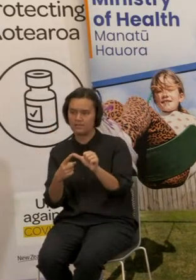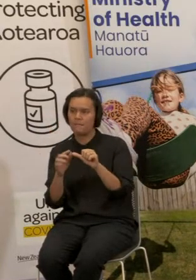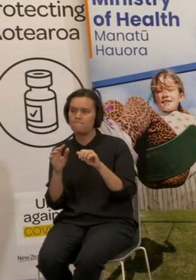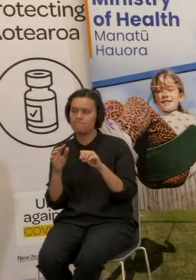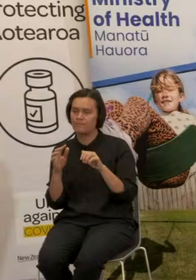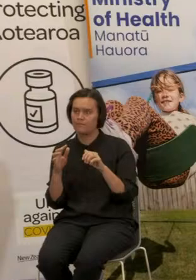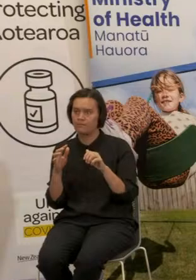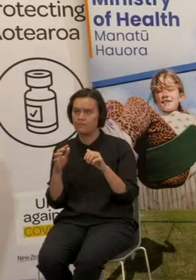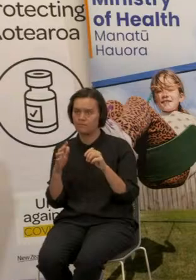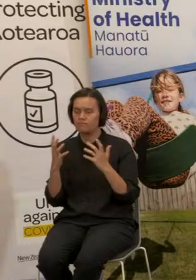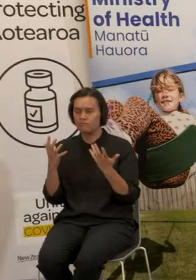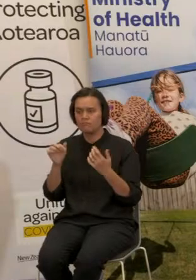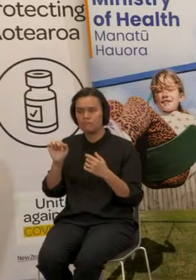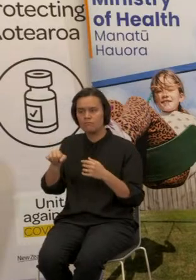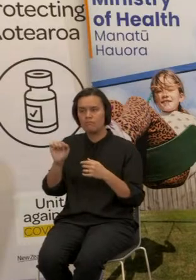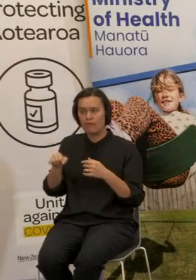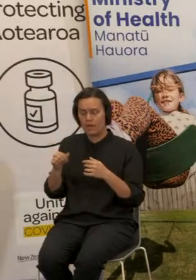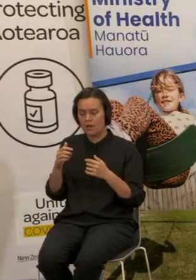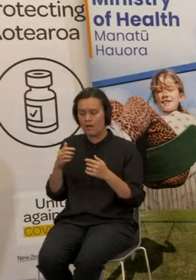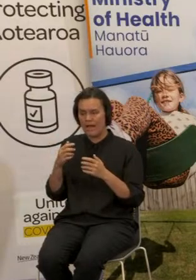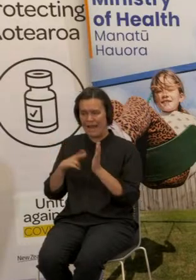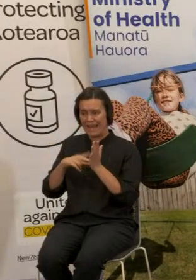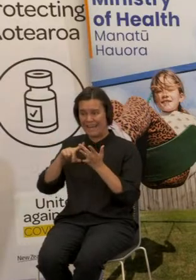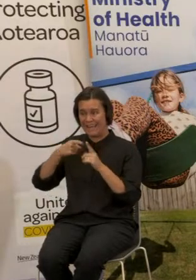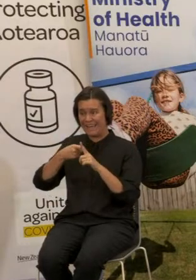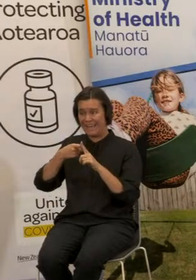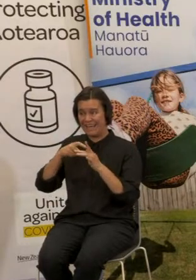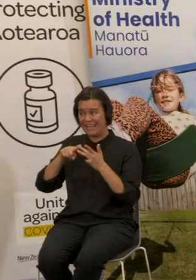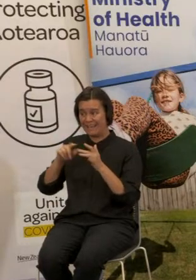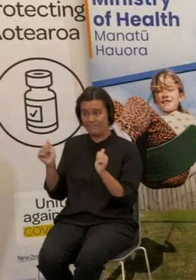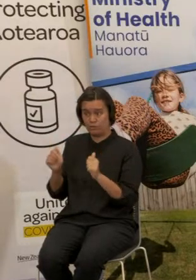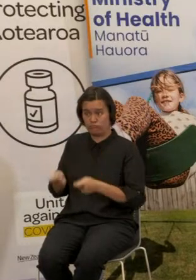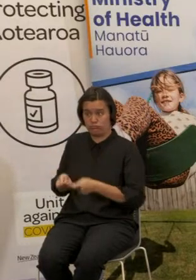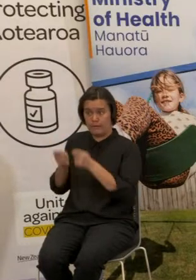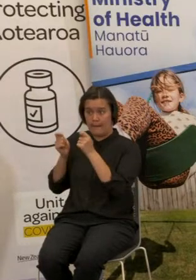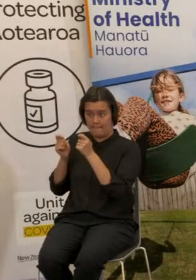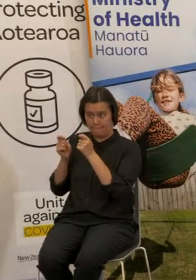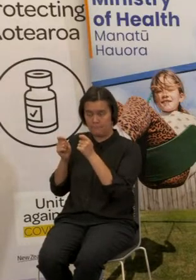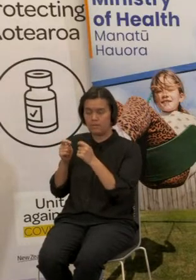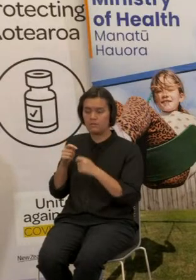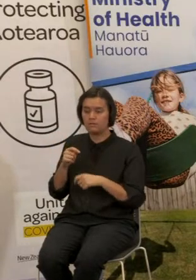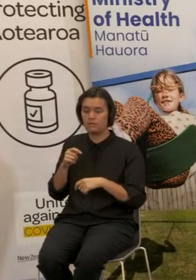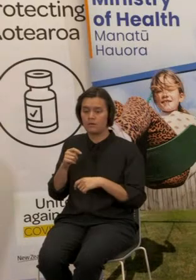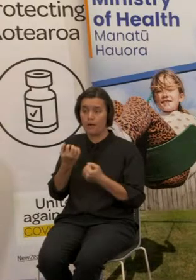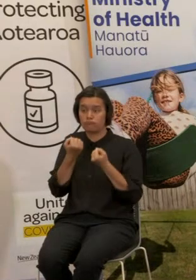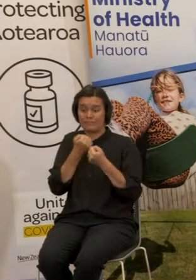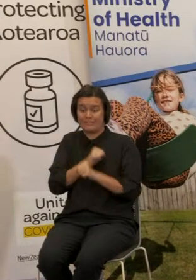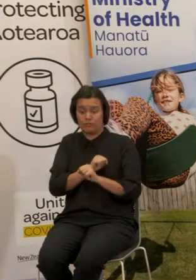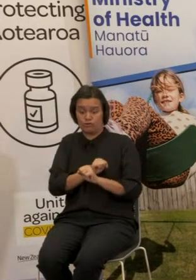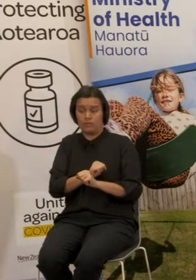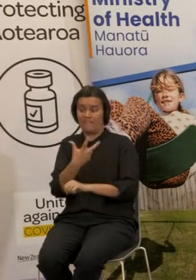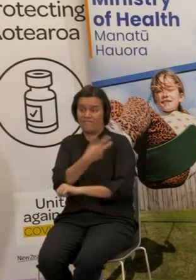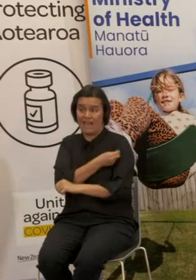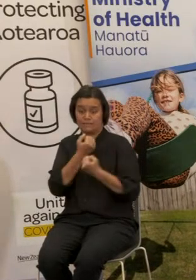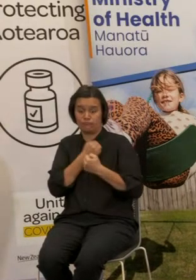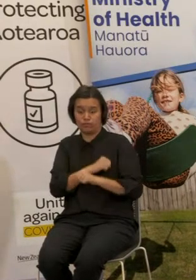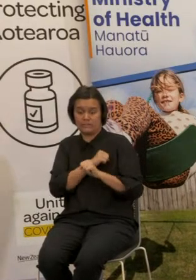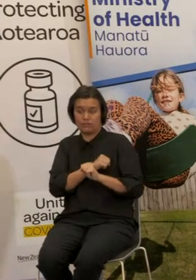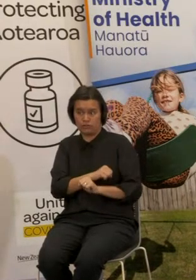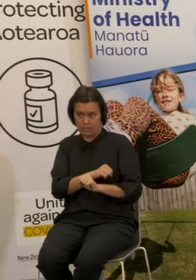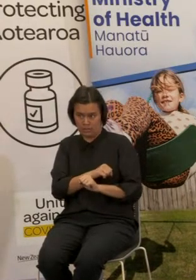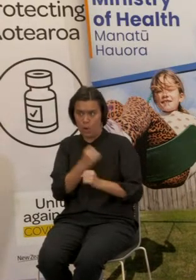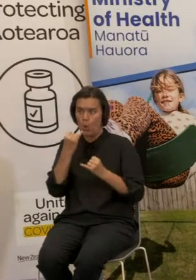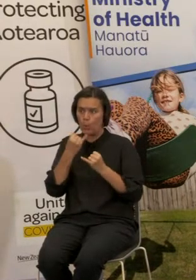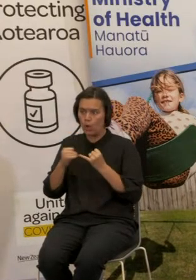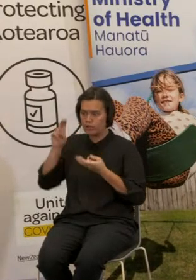and Nikki mentioned this, is it's definitely in the over 65s that we do see immunity waning more quickly, and so that's a really important